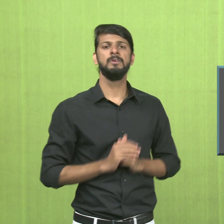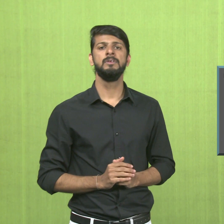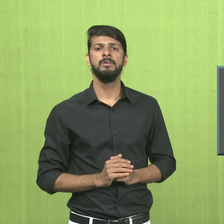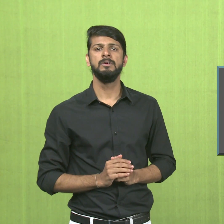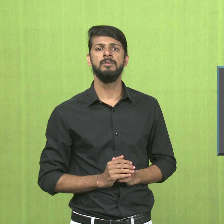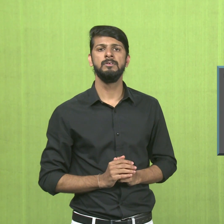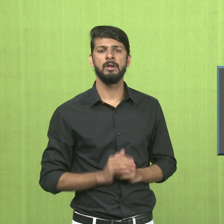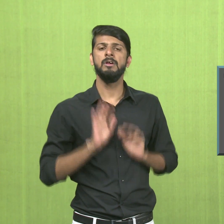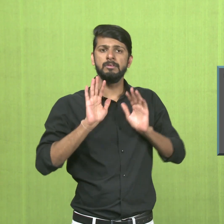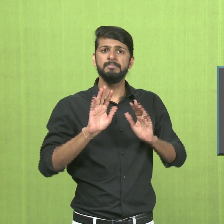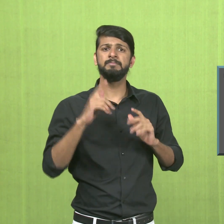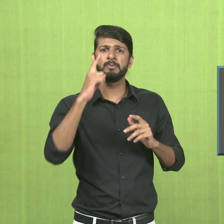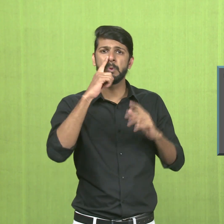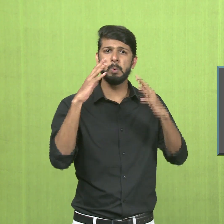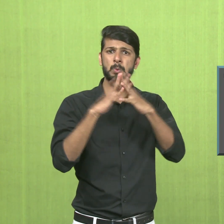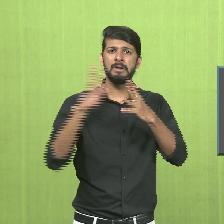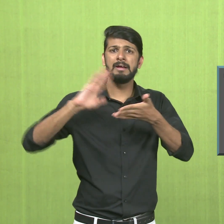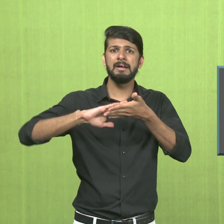makes concrete like walls,